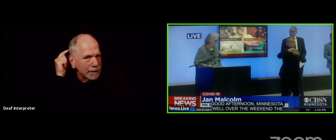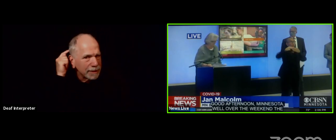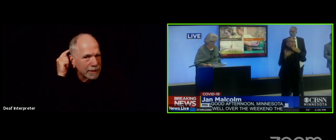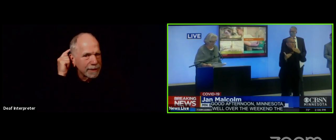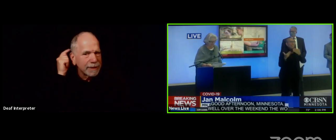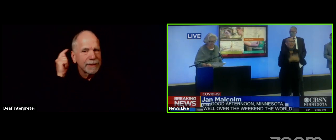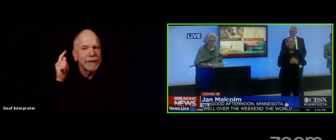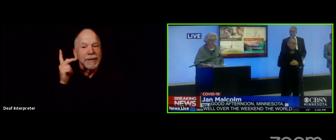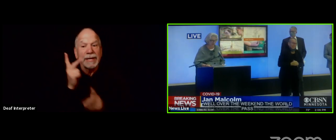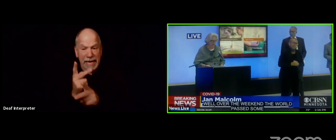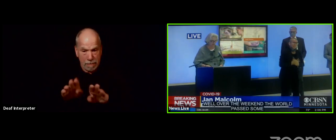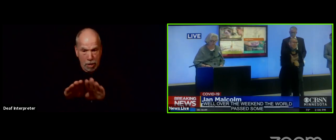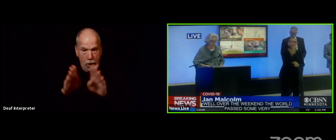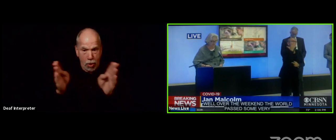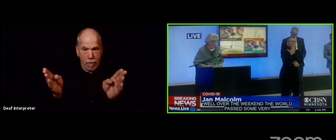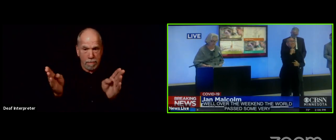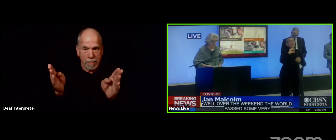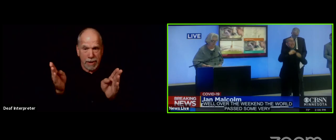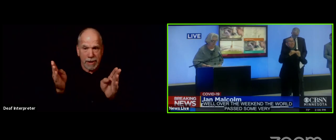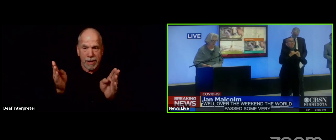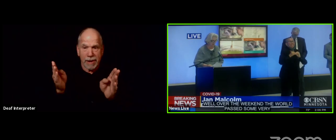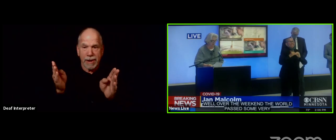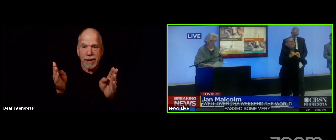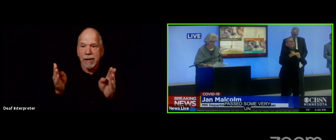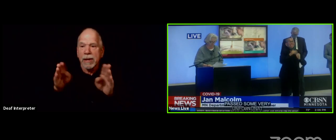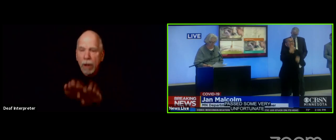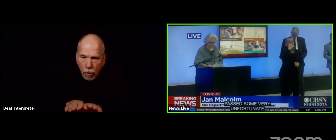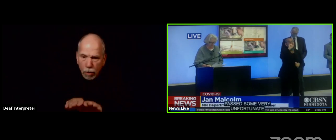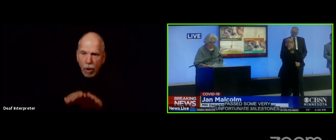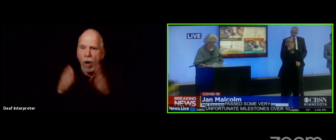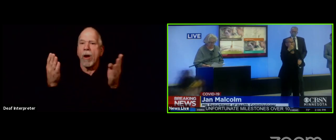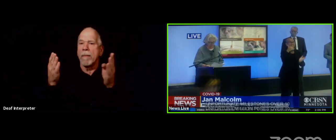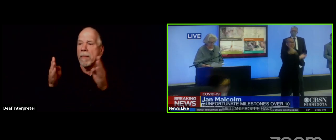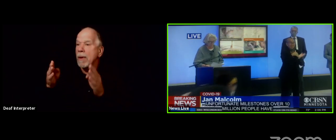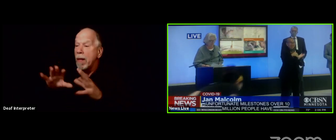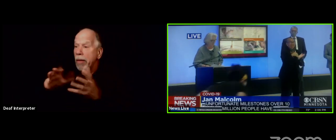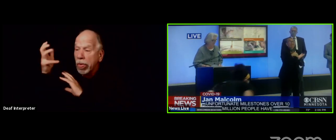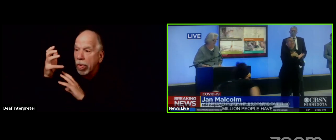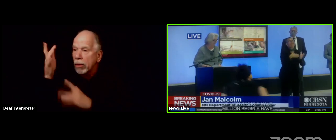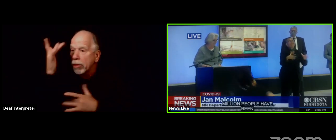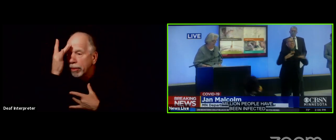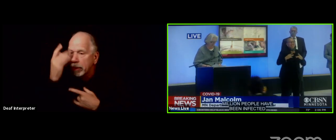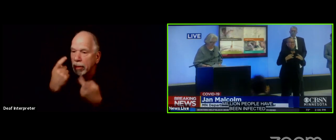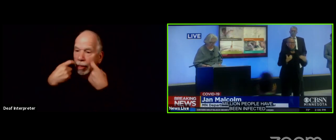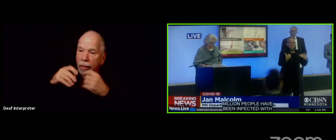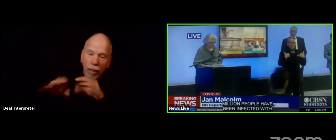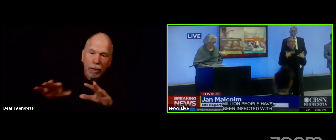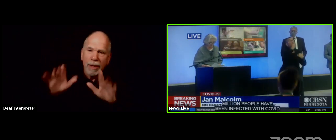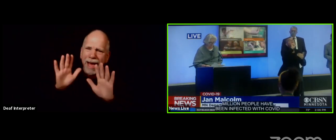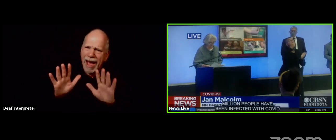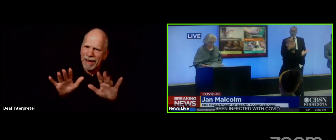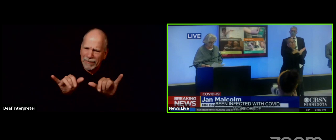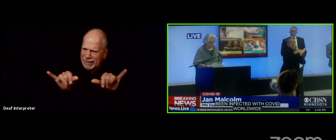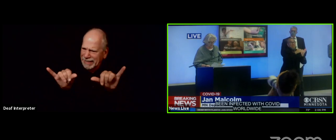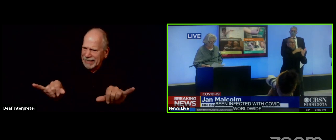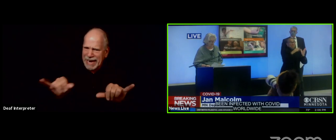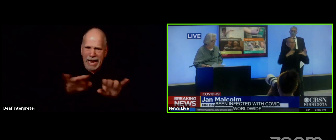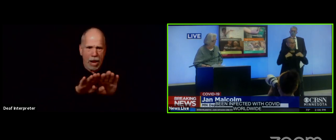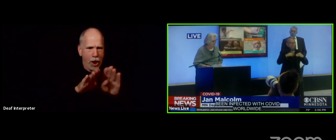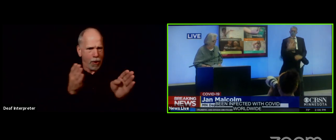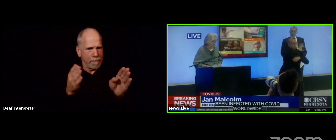milestones. Over 10 million people have been infected with COVID worldwide, and over 500,000 have died. In the